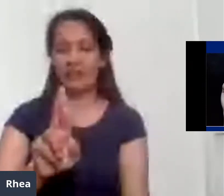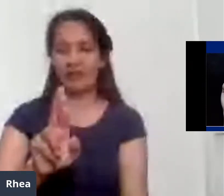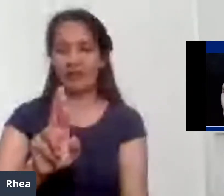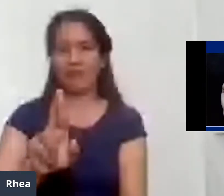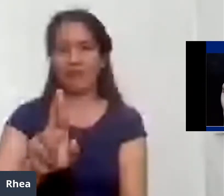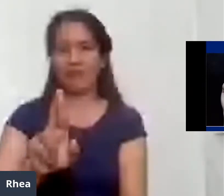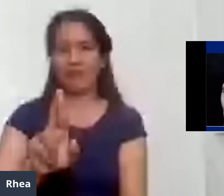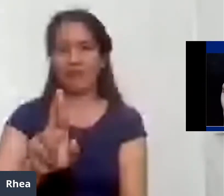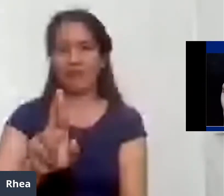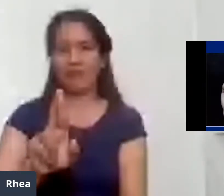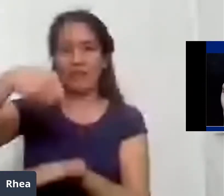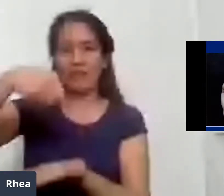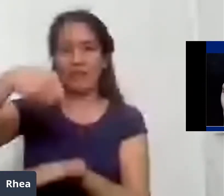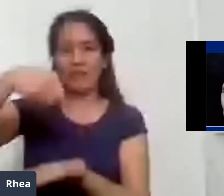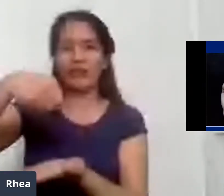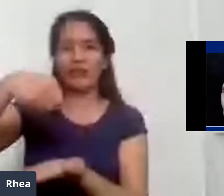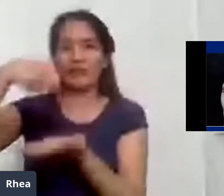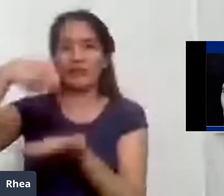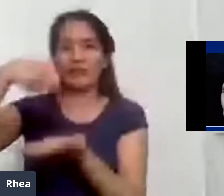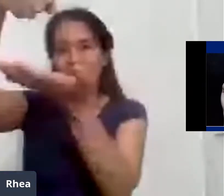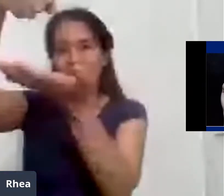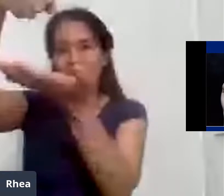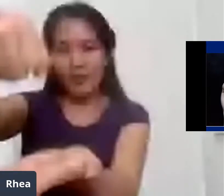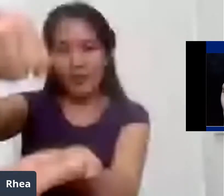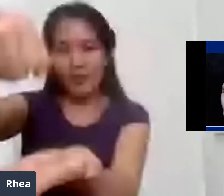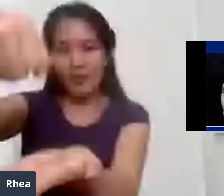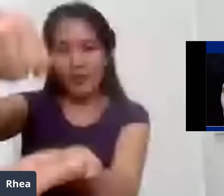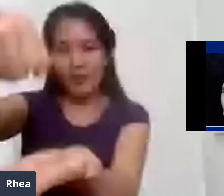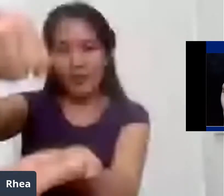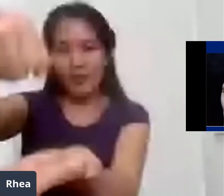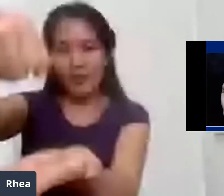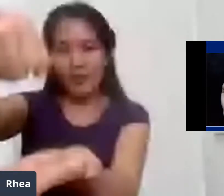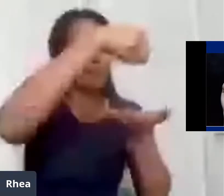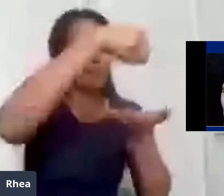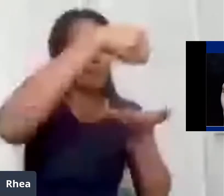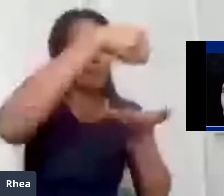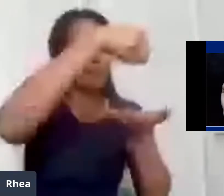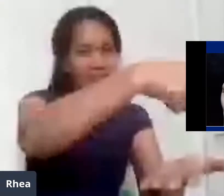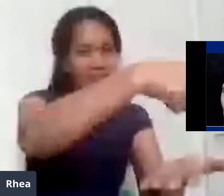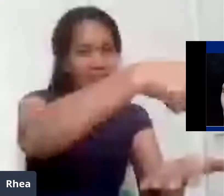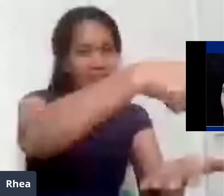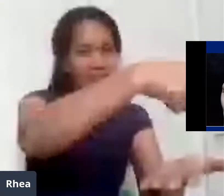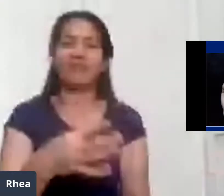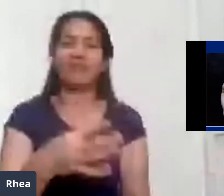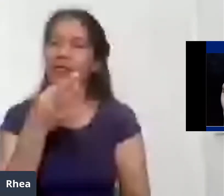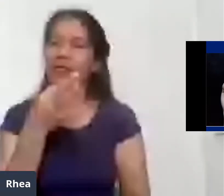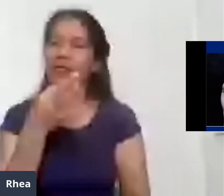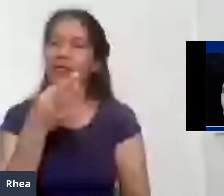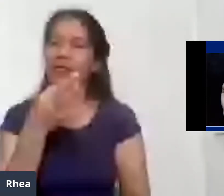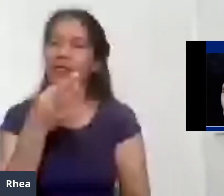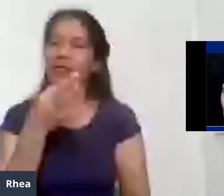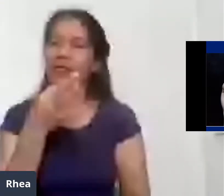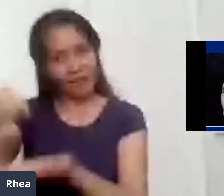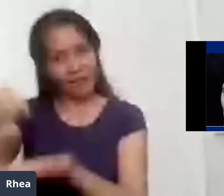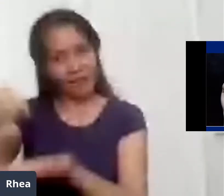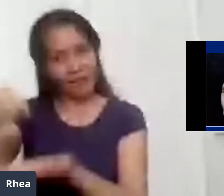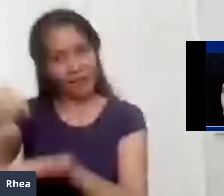relief goods. The support, bigay sa'yo. Support, bigay sa mga